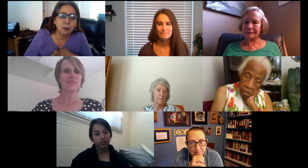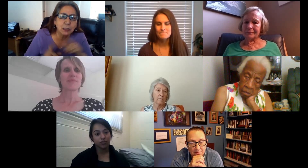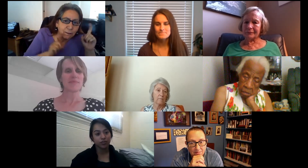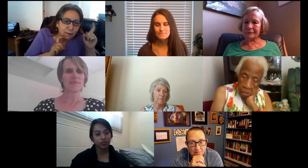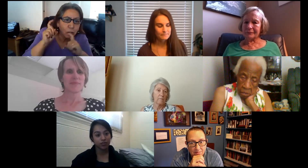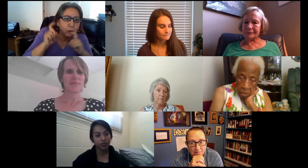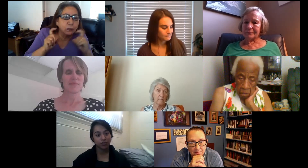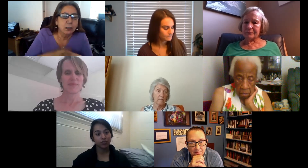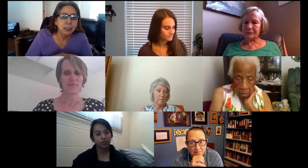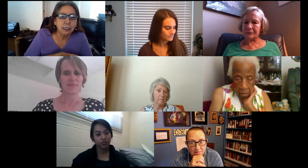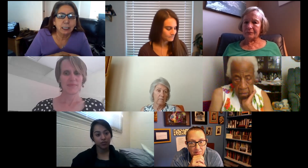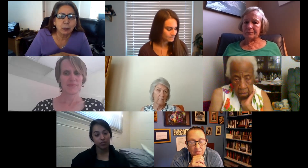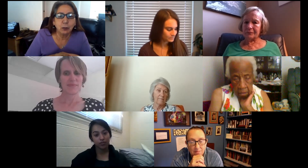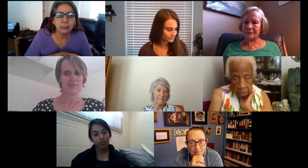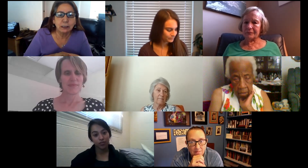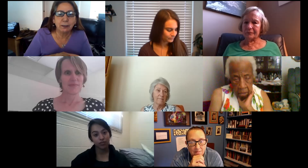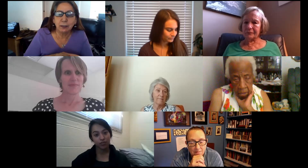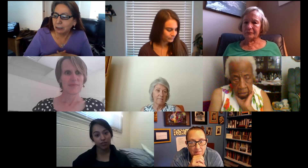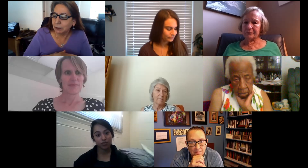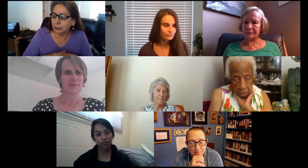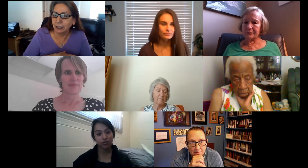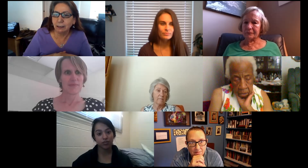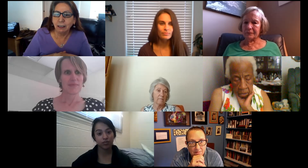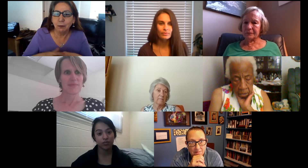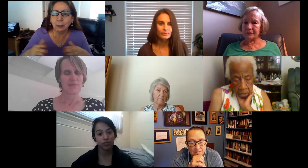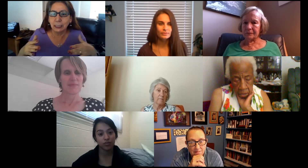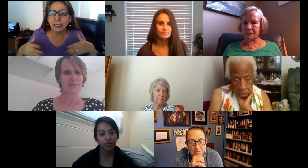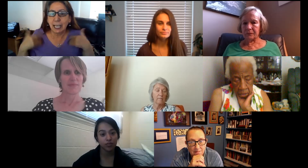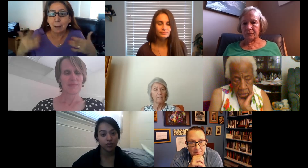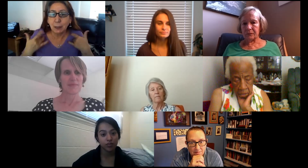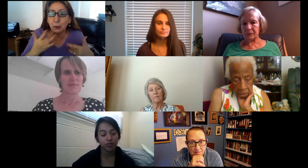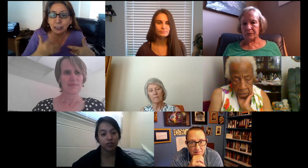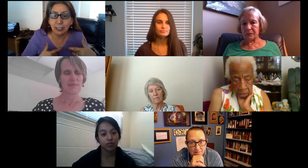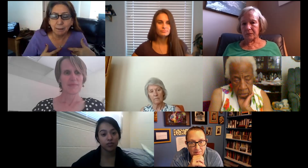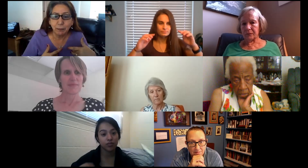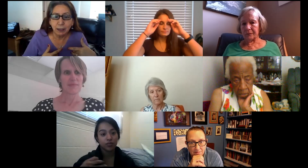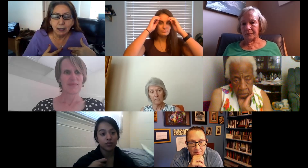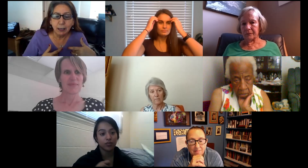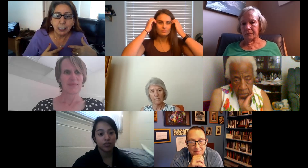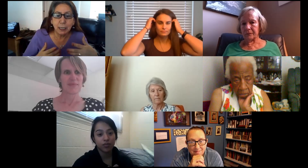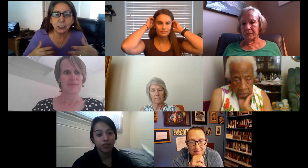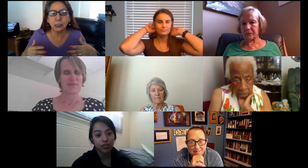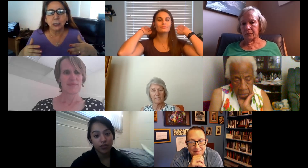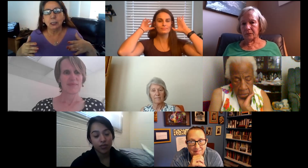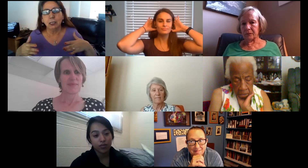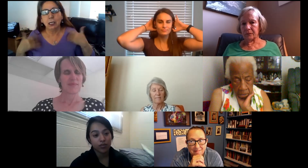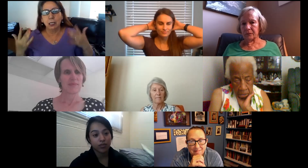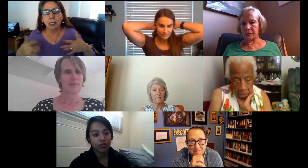the facial. It's like when the other day we were singing happy birthday. Imagine singing